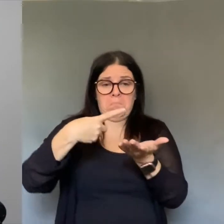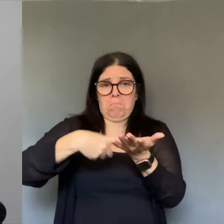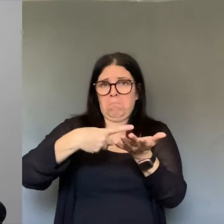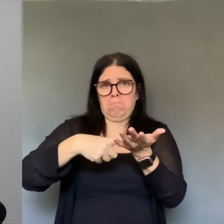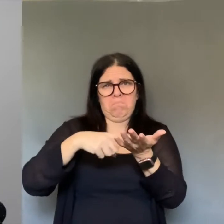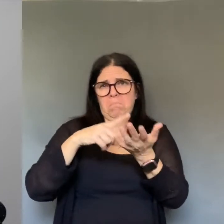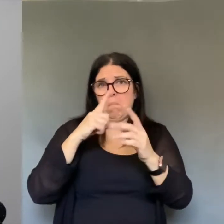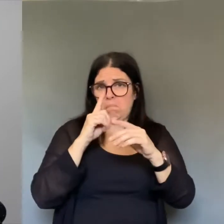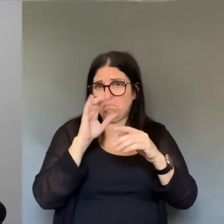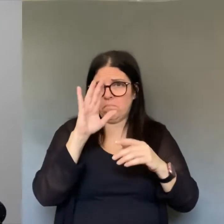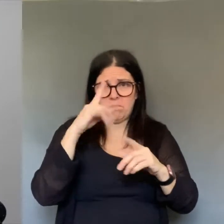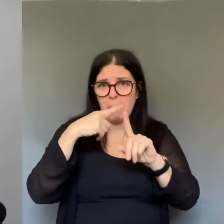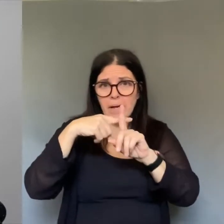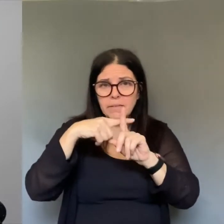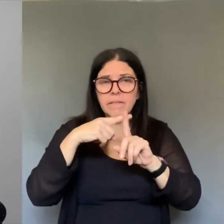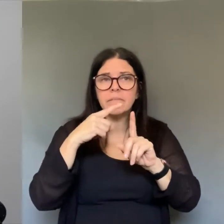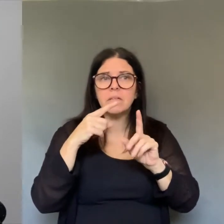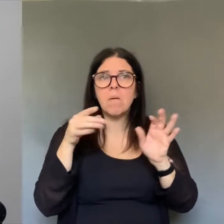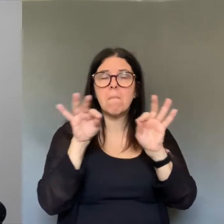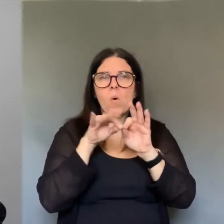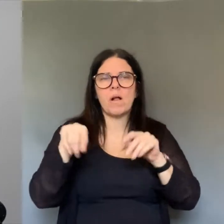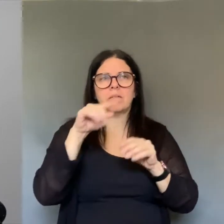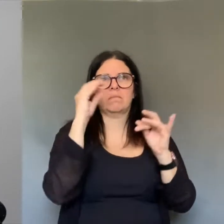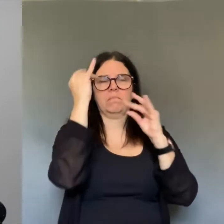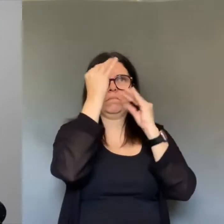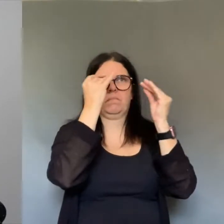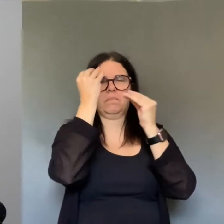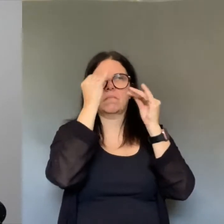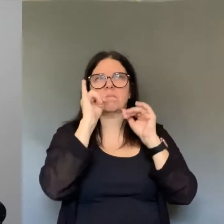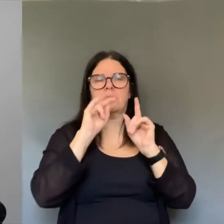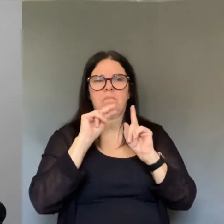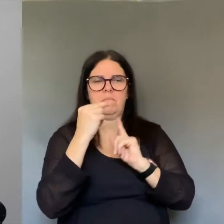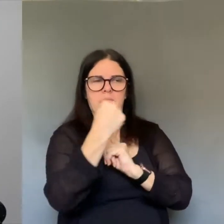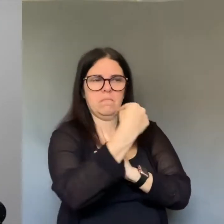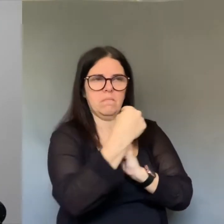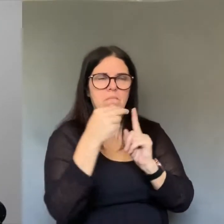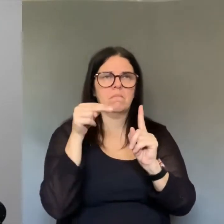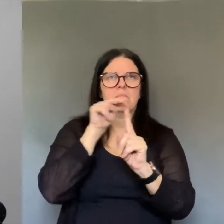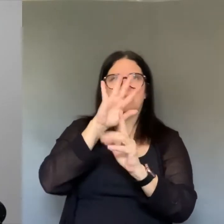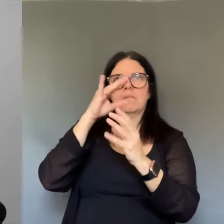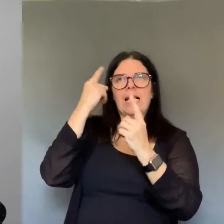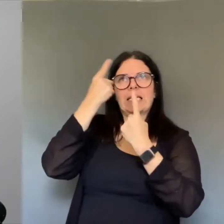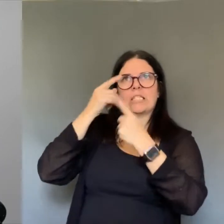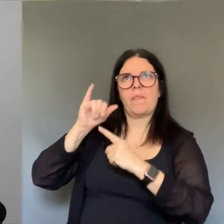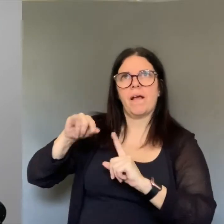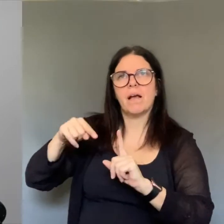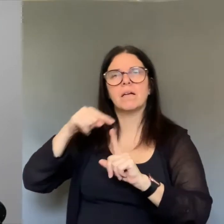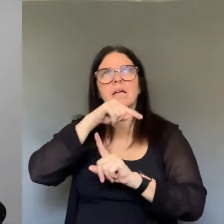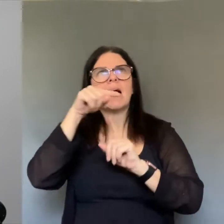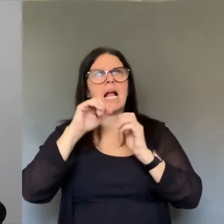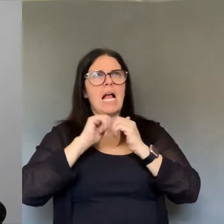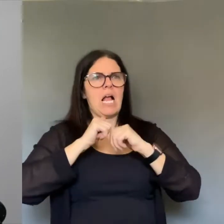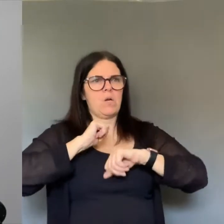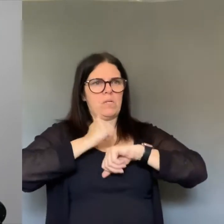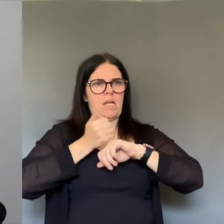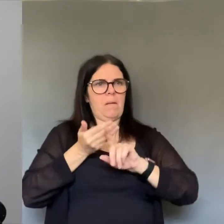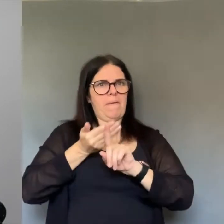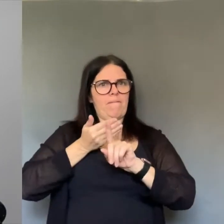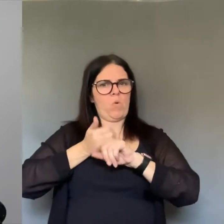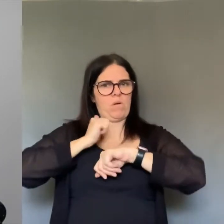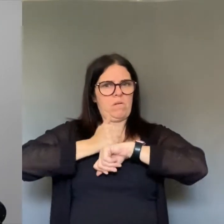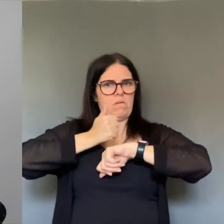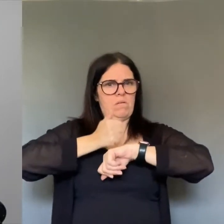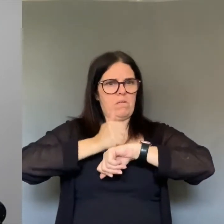way. So I think having a conversation is not a bad thing because it does give food for thought, it gives people to